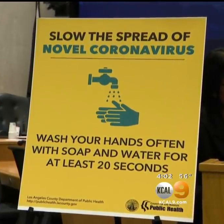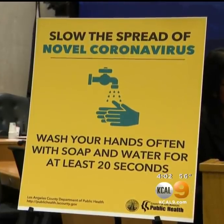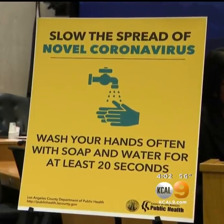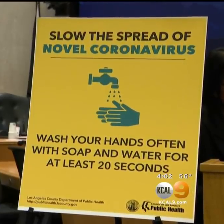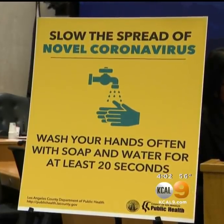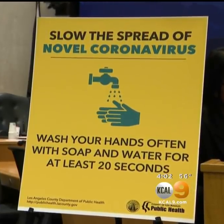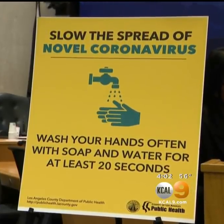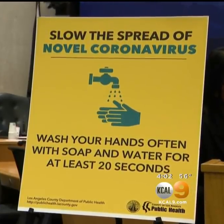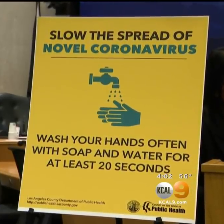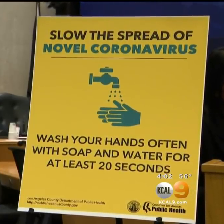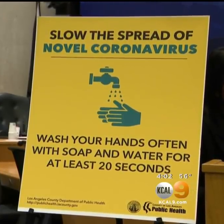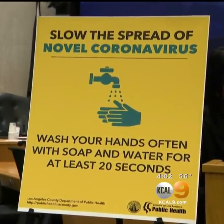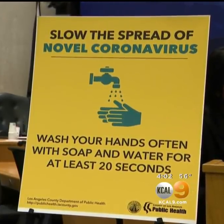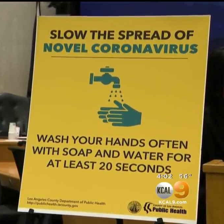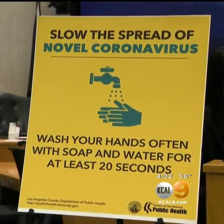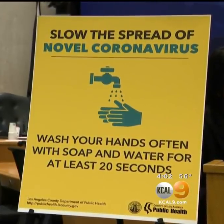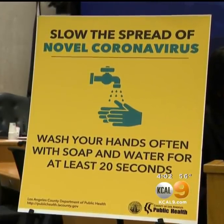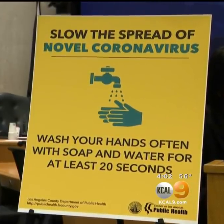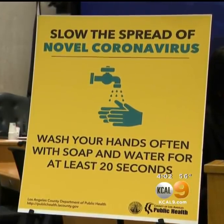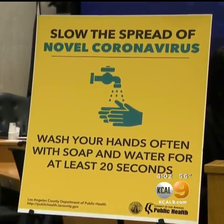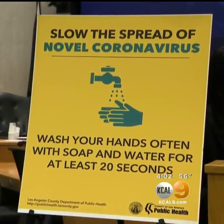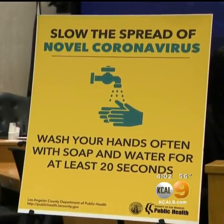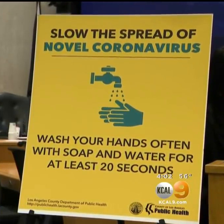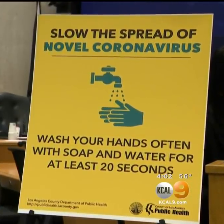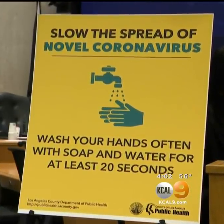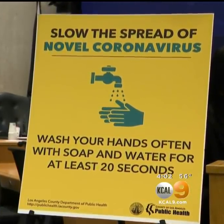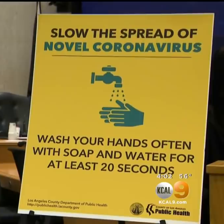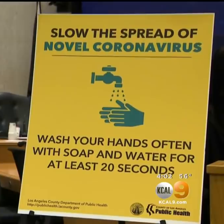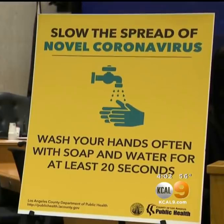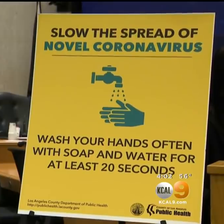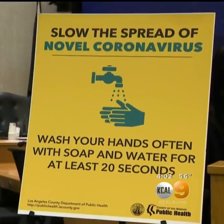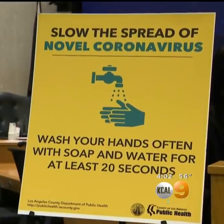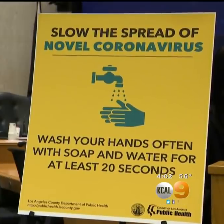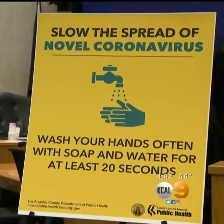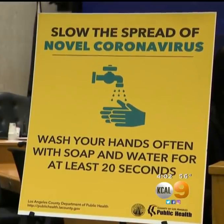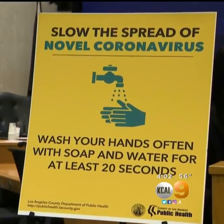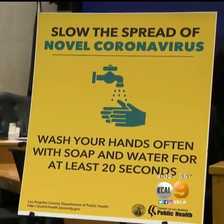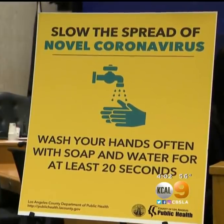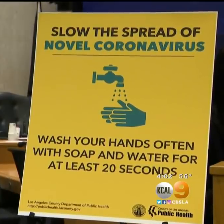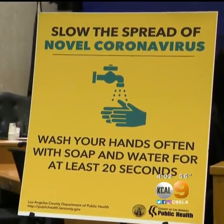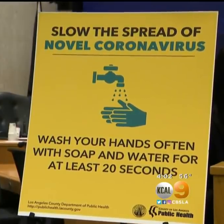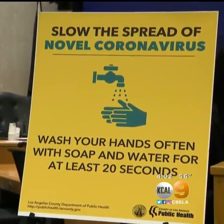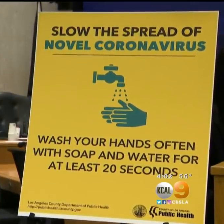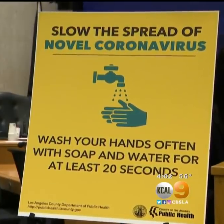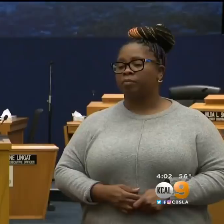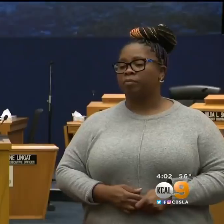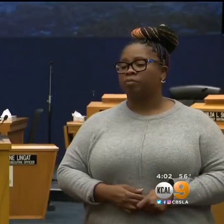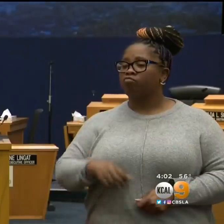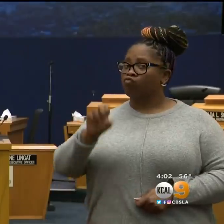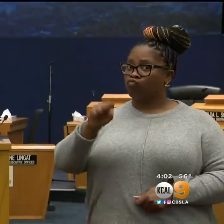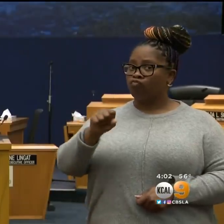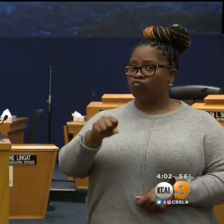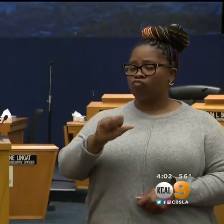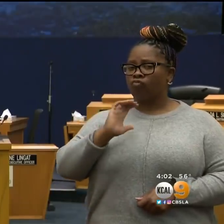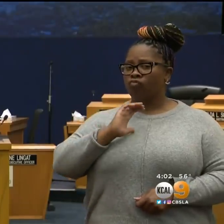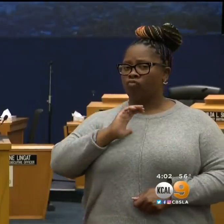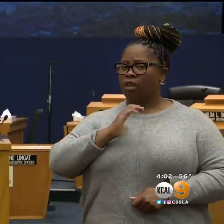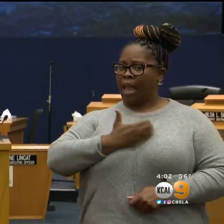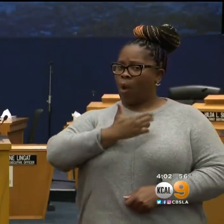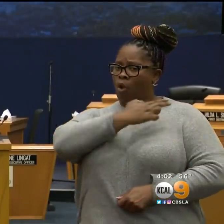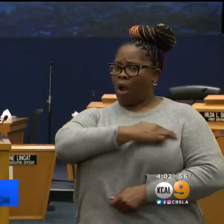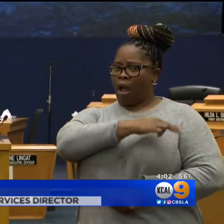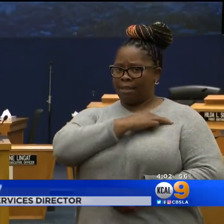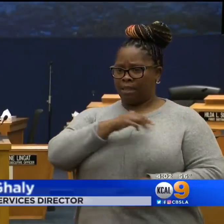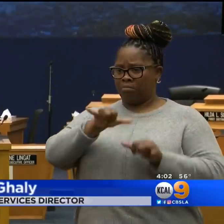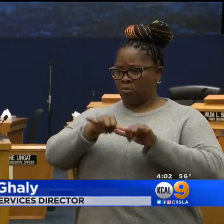in the county, but only 152 are currently open. Could they cope if the numbers of positive cases skyrocket? Geographic-wide hospital